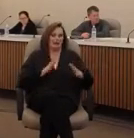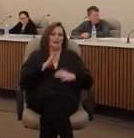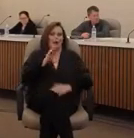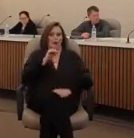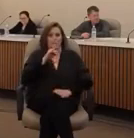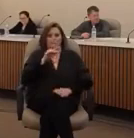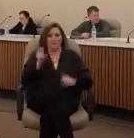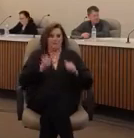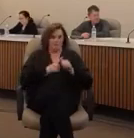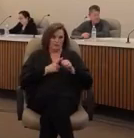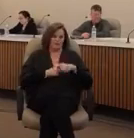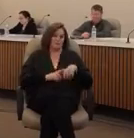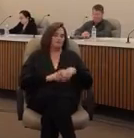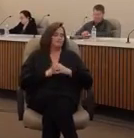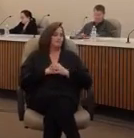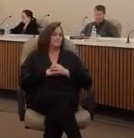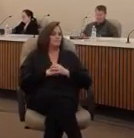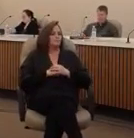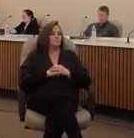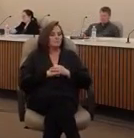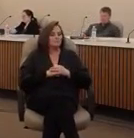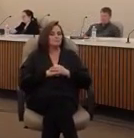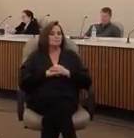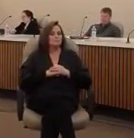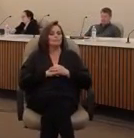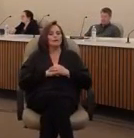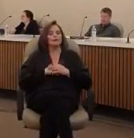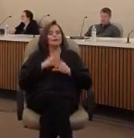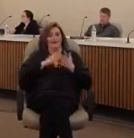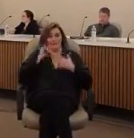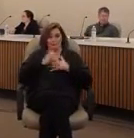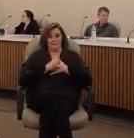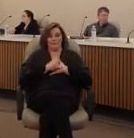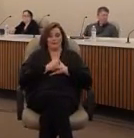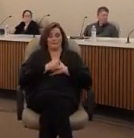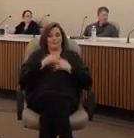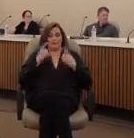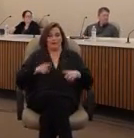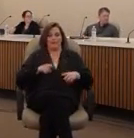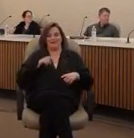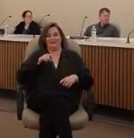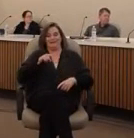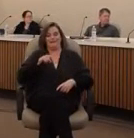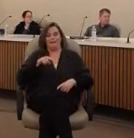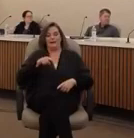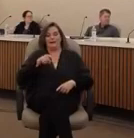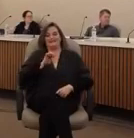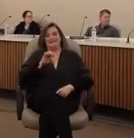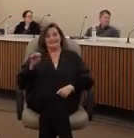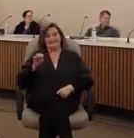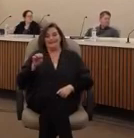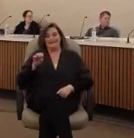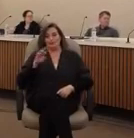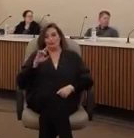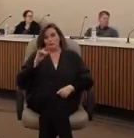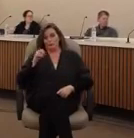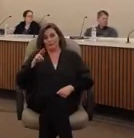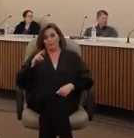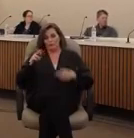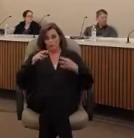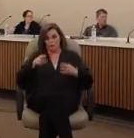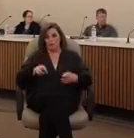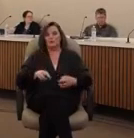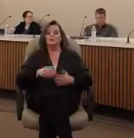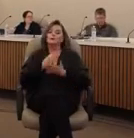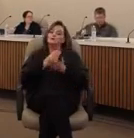okay. I got several, but just on the projects that are going along East River Road, some of those developers have to pay into